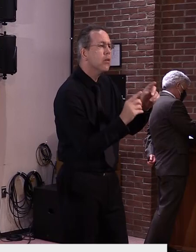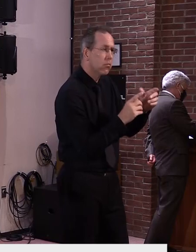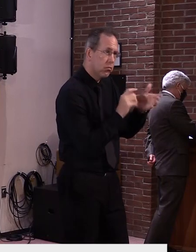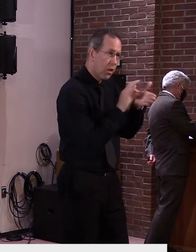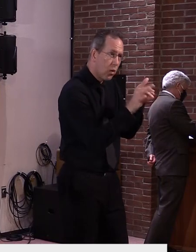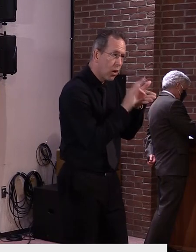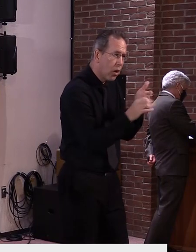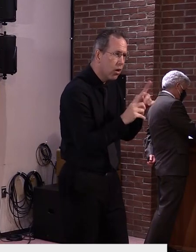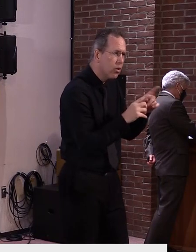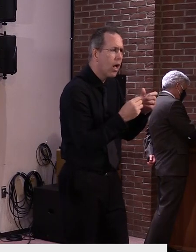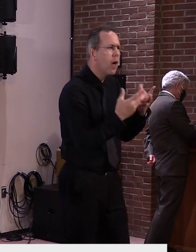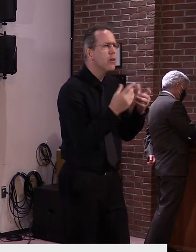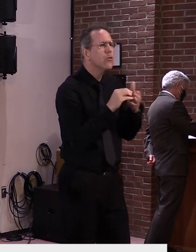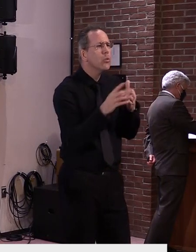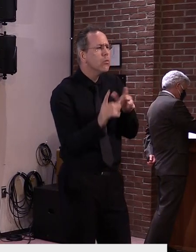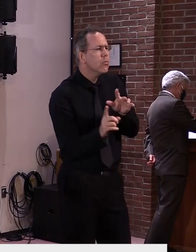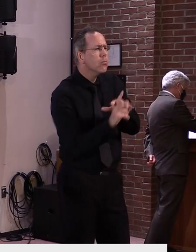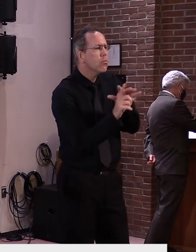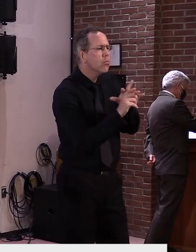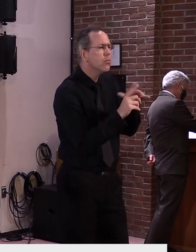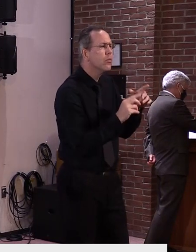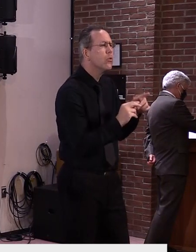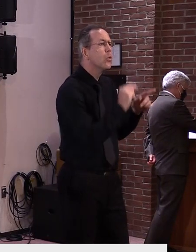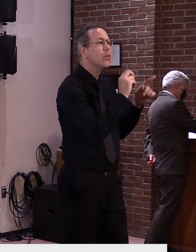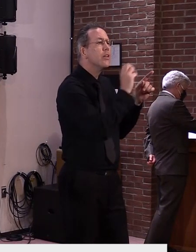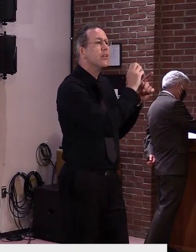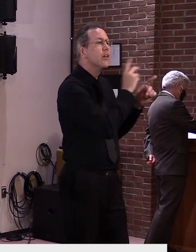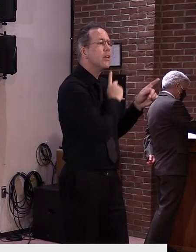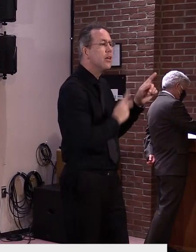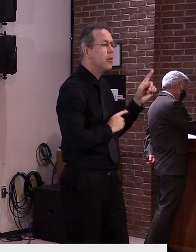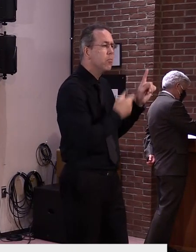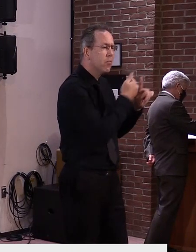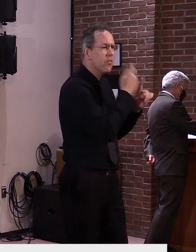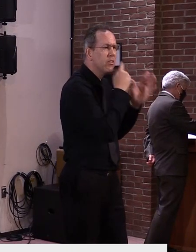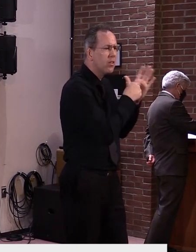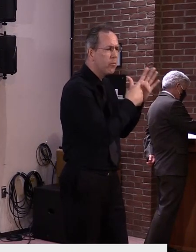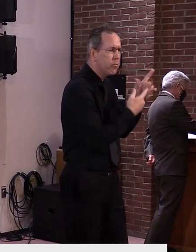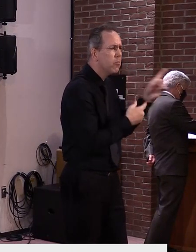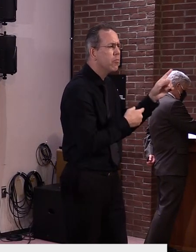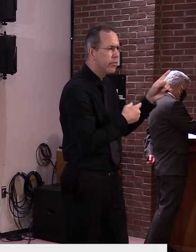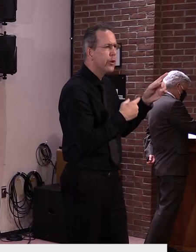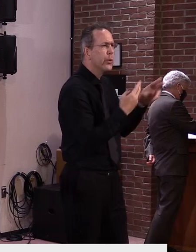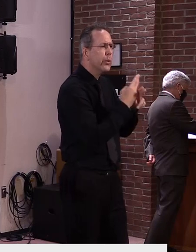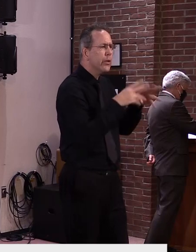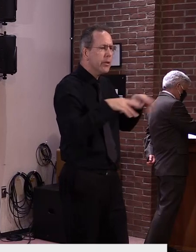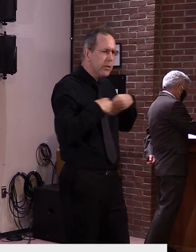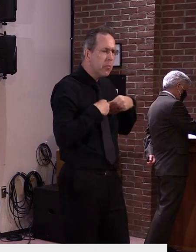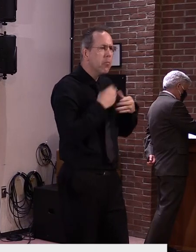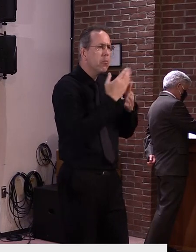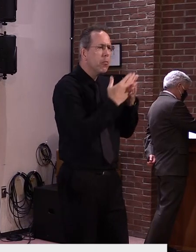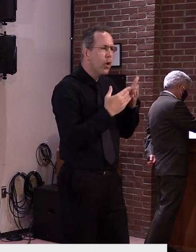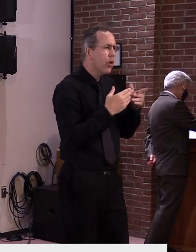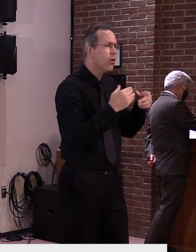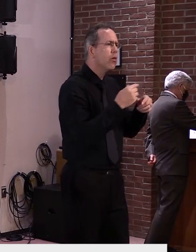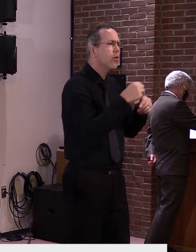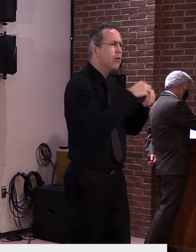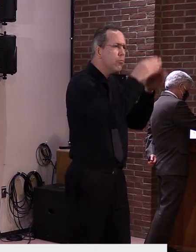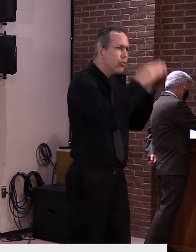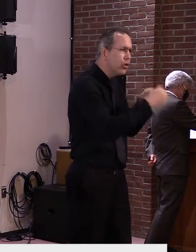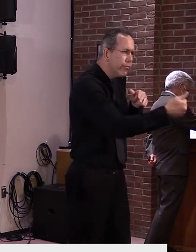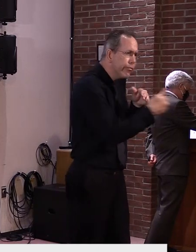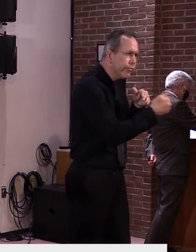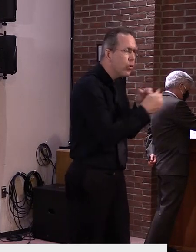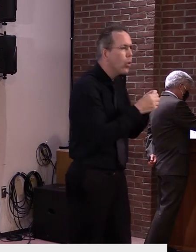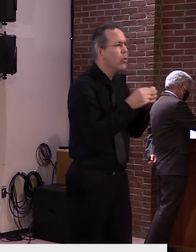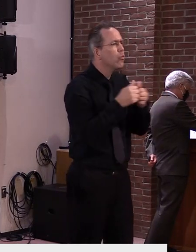kingdom are intending to adopt a part-time remote plan to start, Will AOE issue any additional guidance